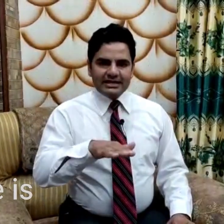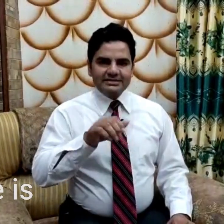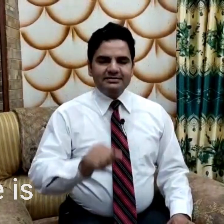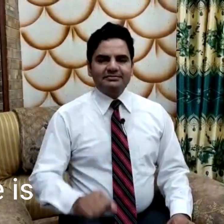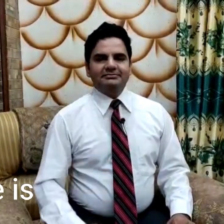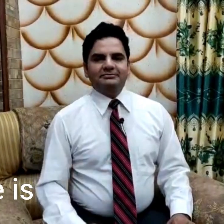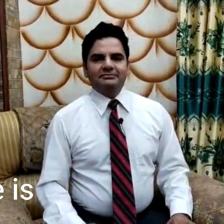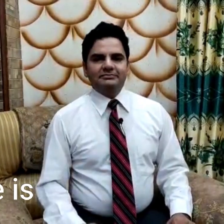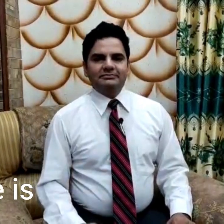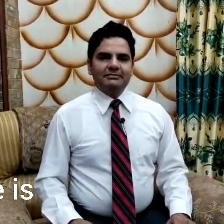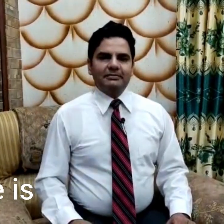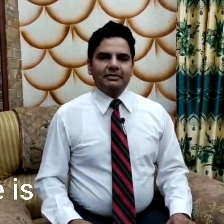is,